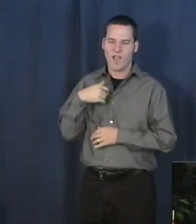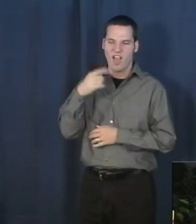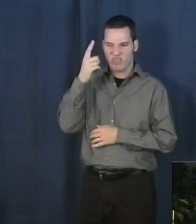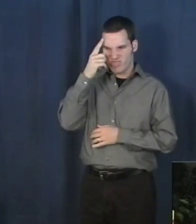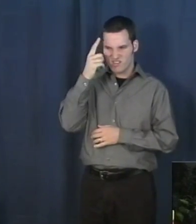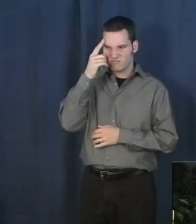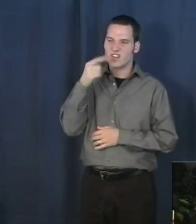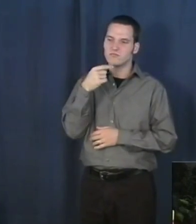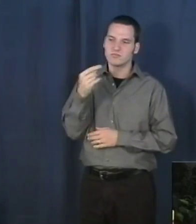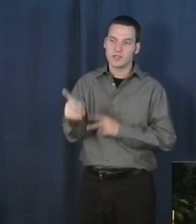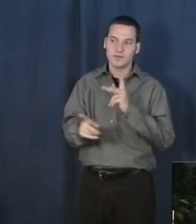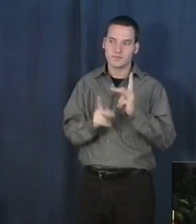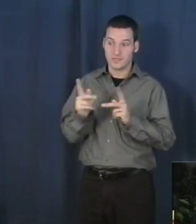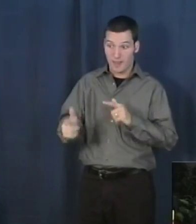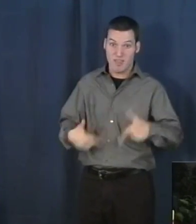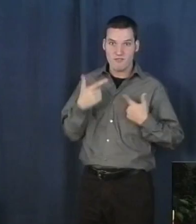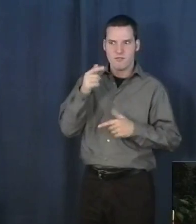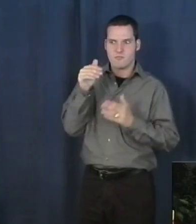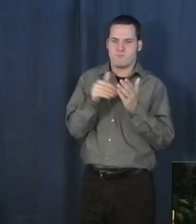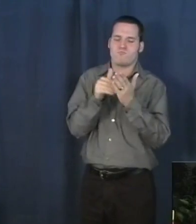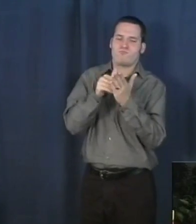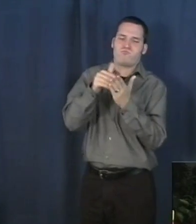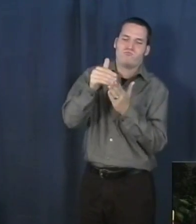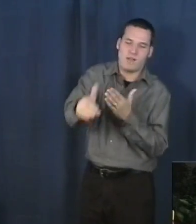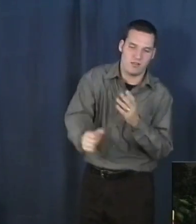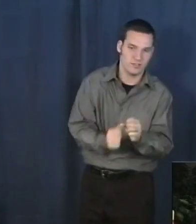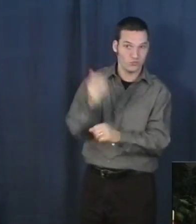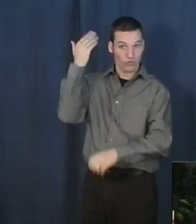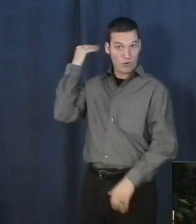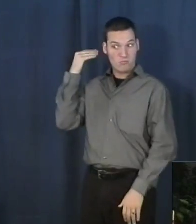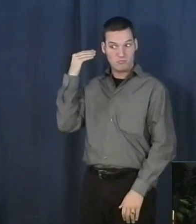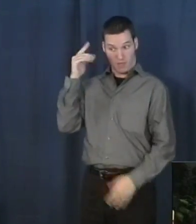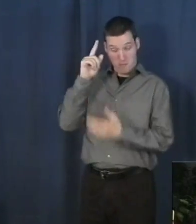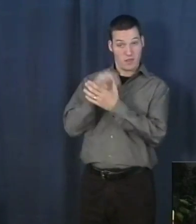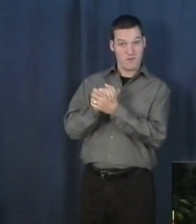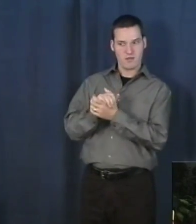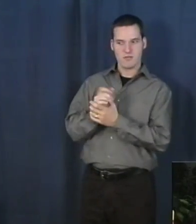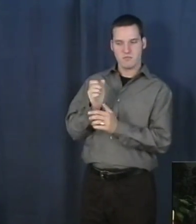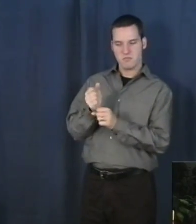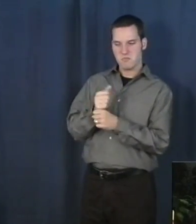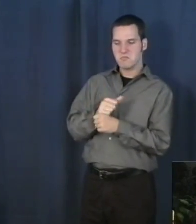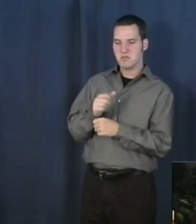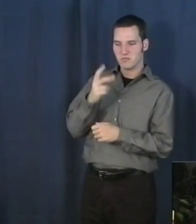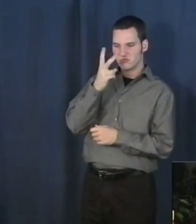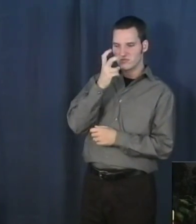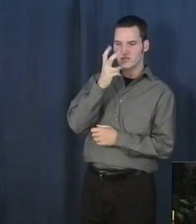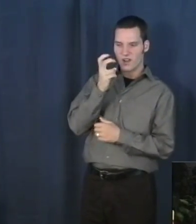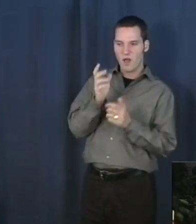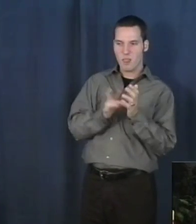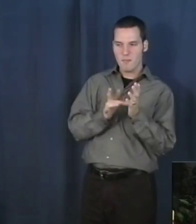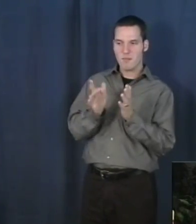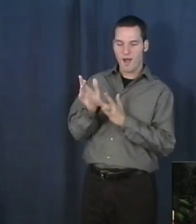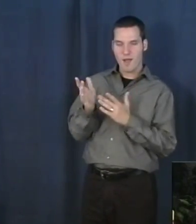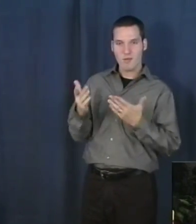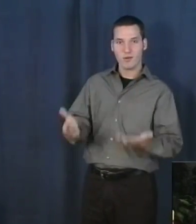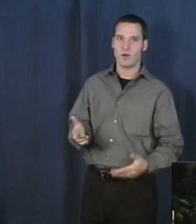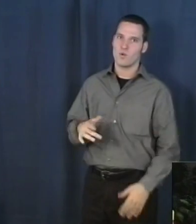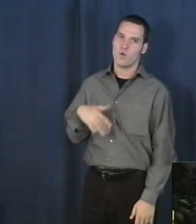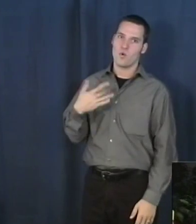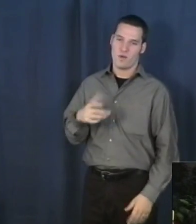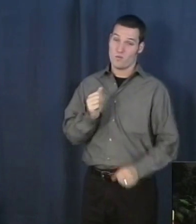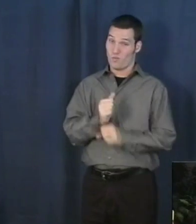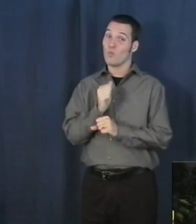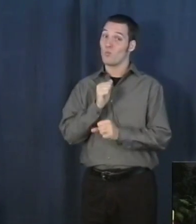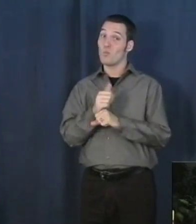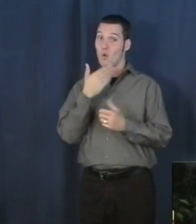they lived millions of years ago. And if they believe it, it'll make them doubt the Bible. And boy, has it